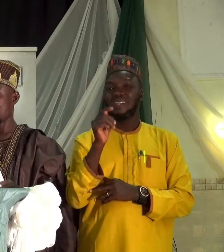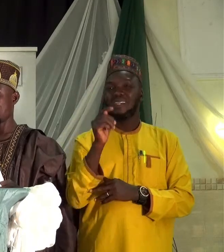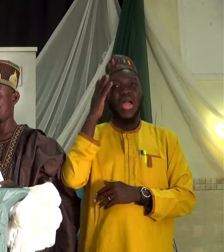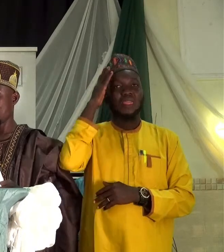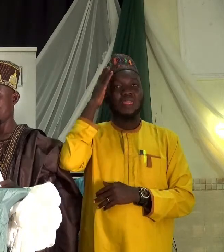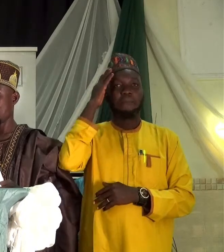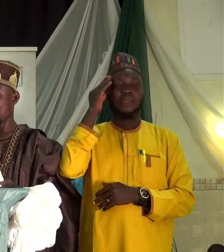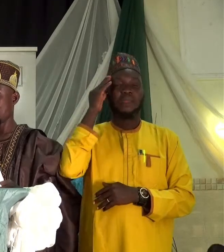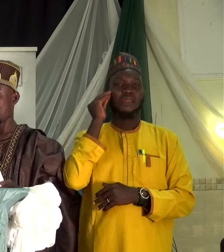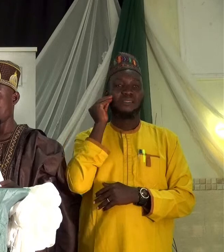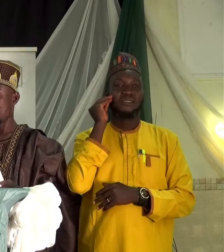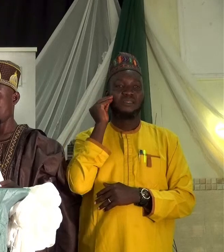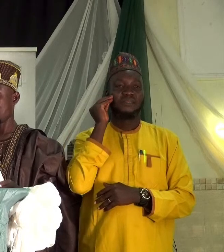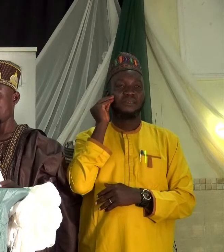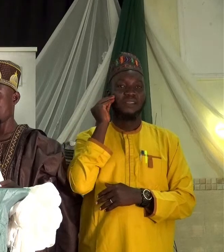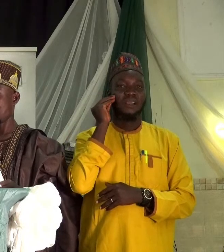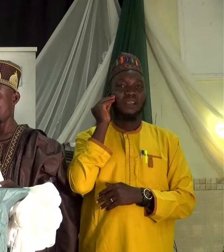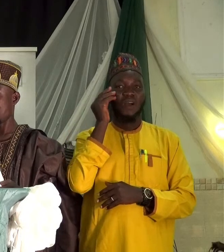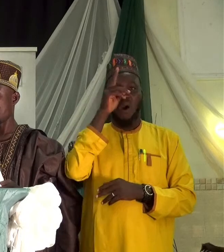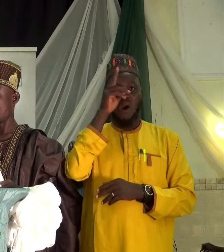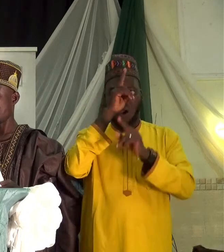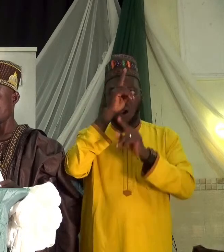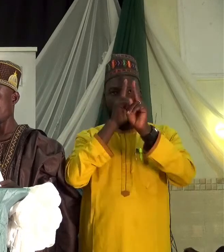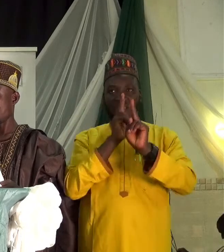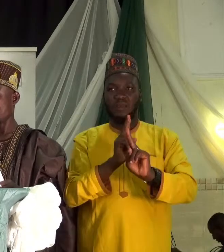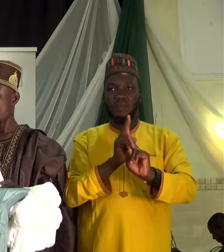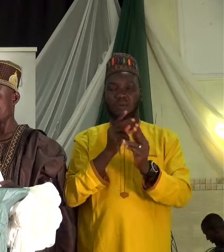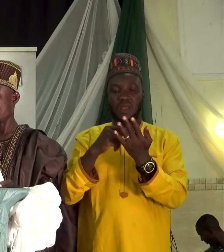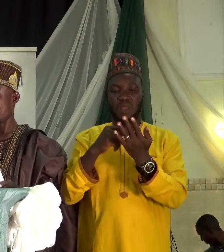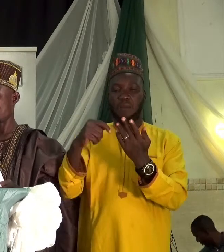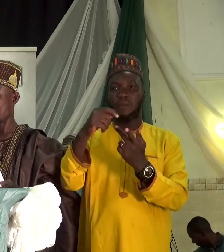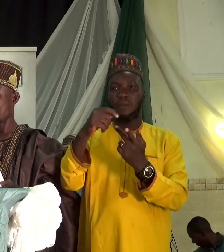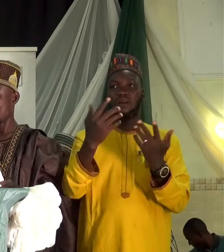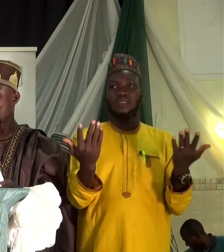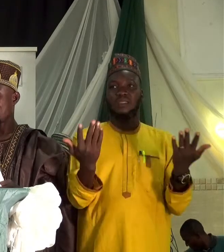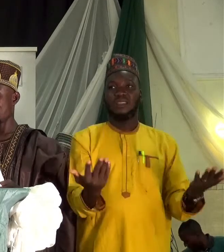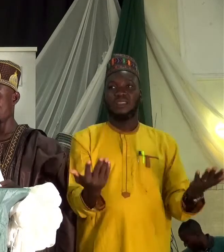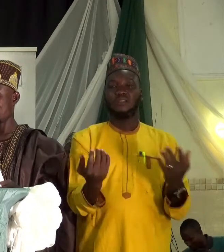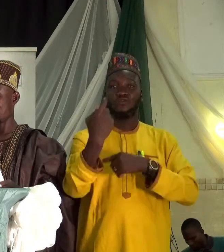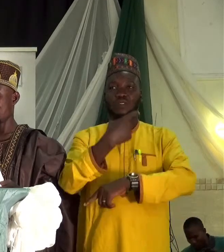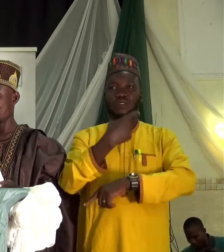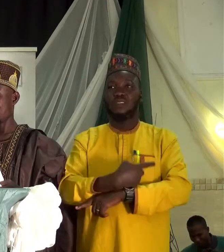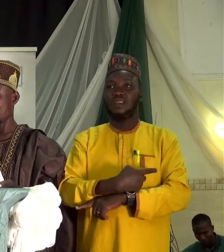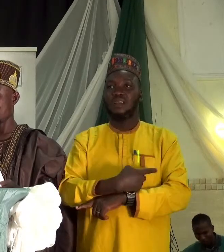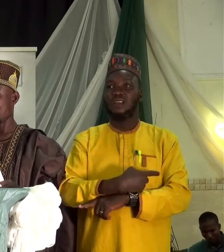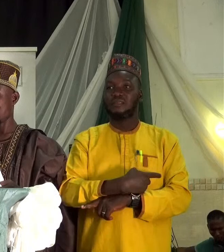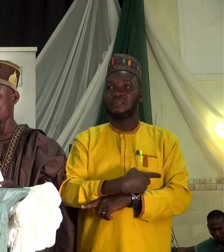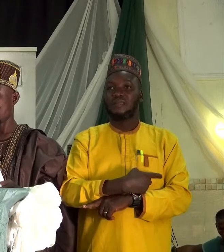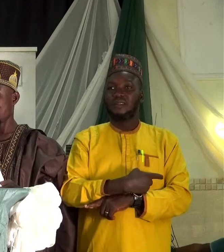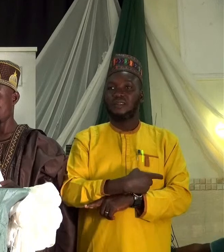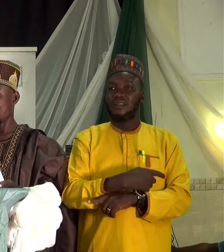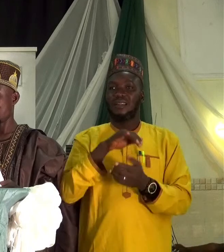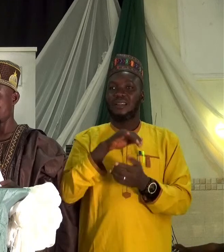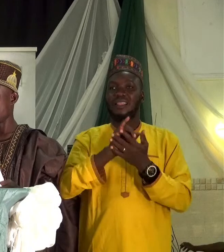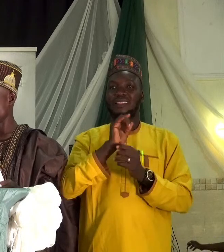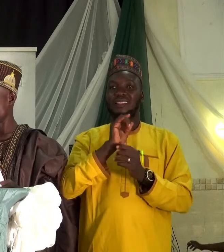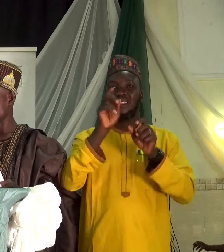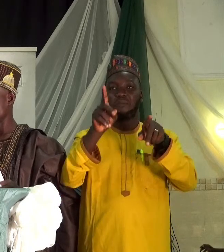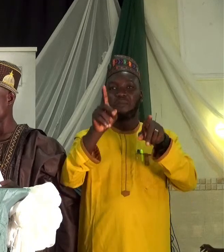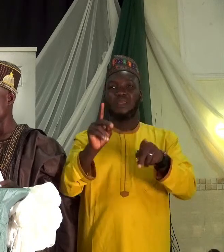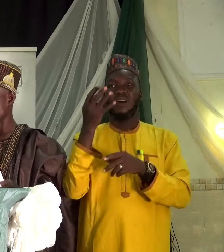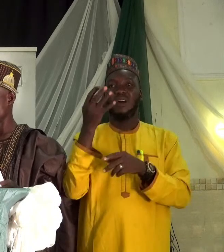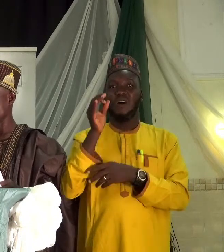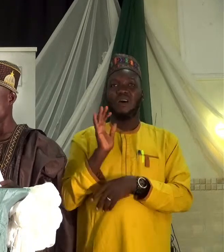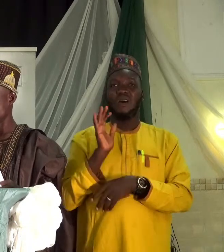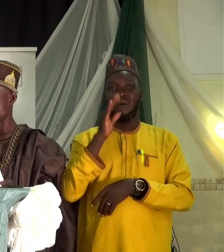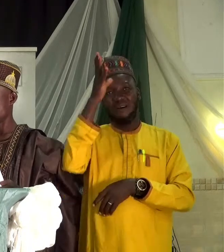experienced honorable among us here today, and that is in person of our